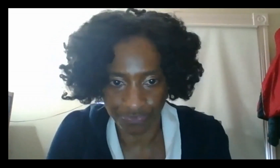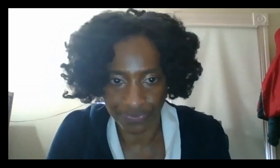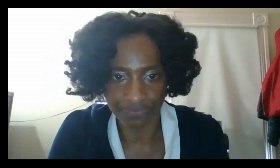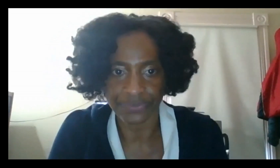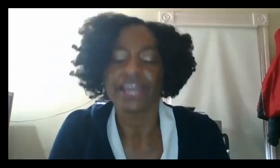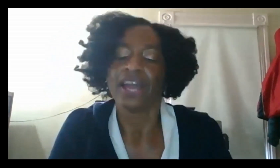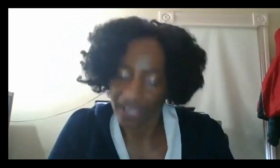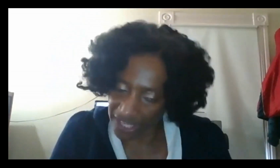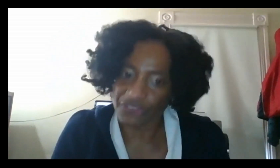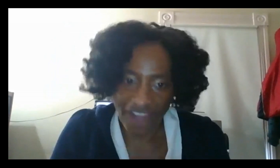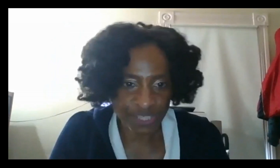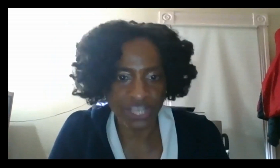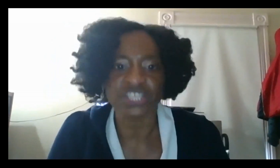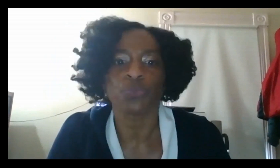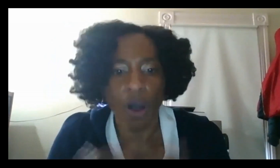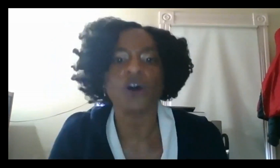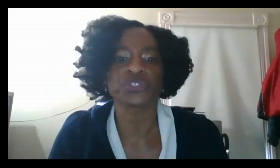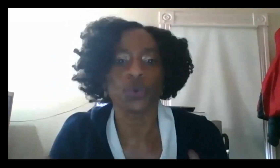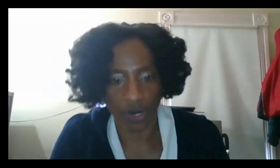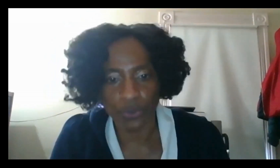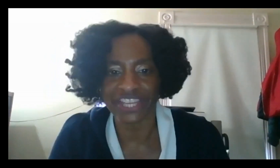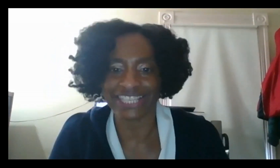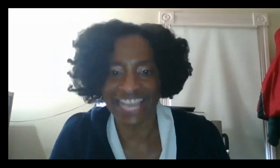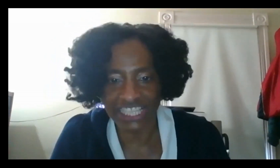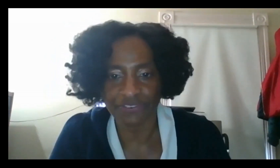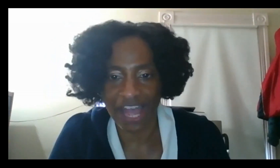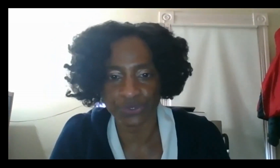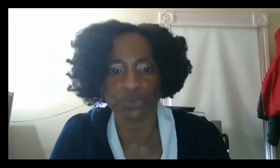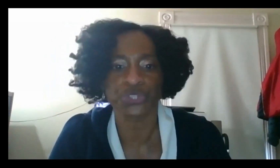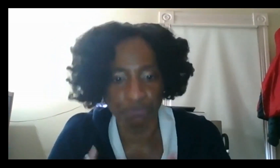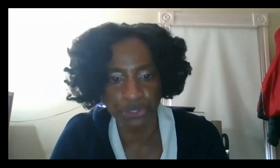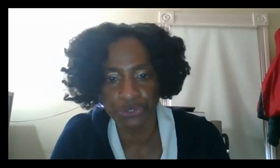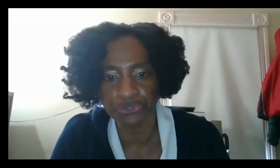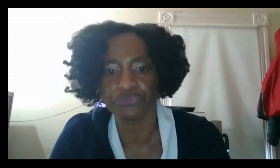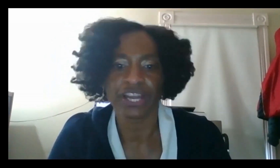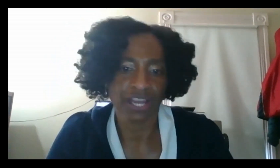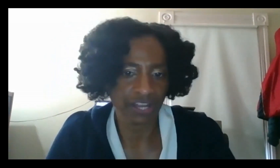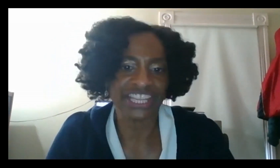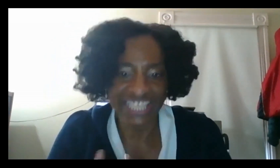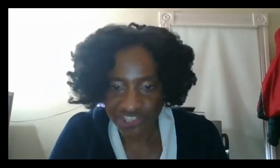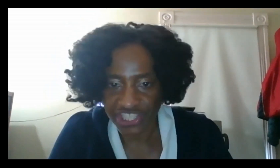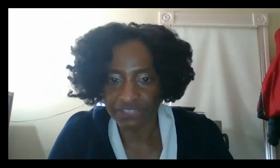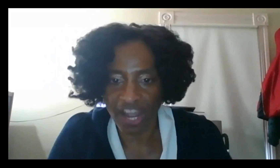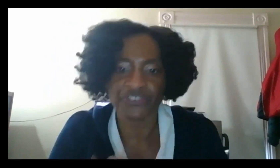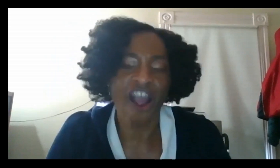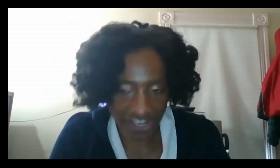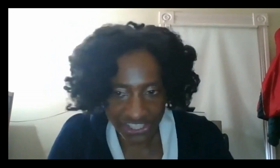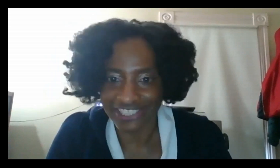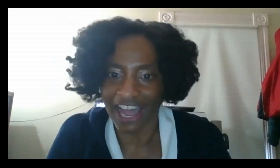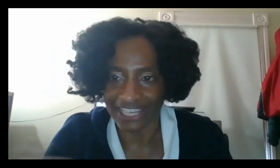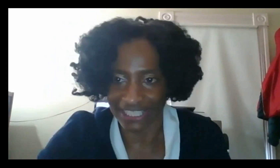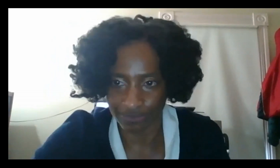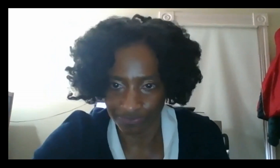year. And the vice president will also work with the Executive Council to move the initiatives of the